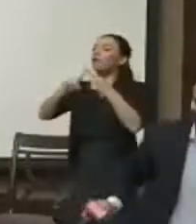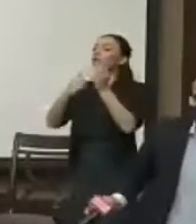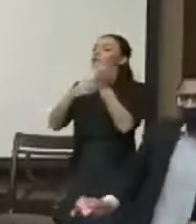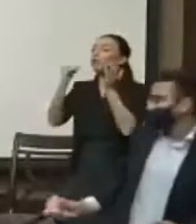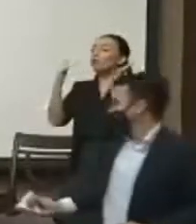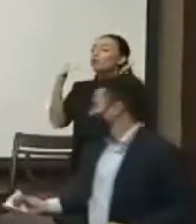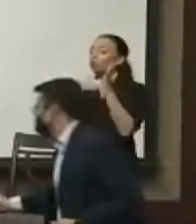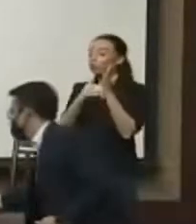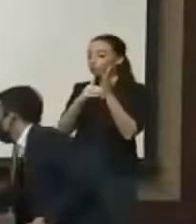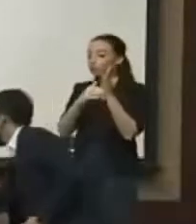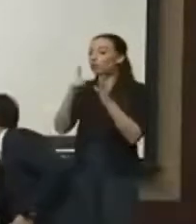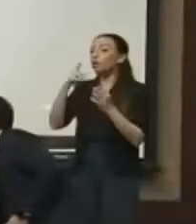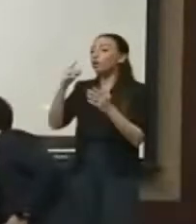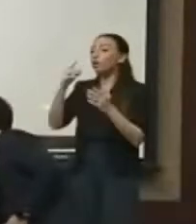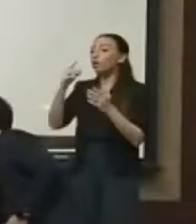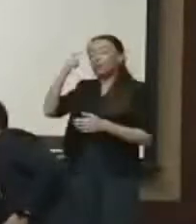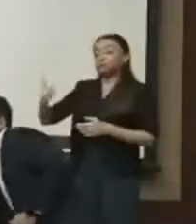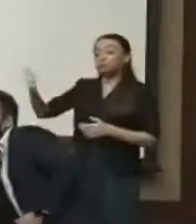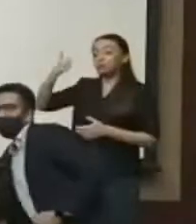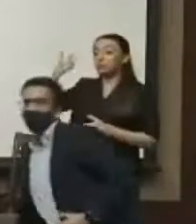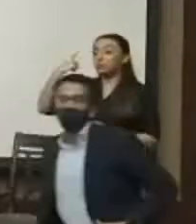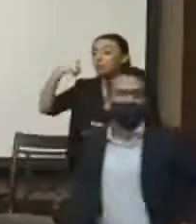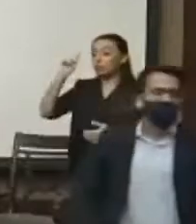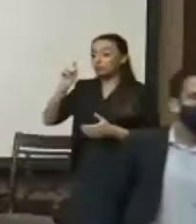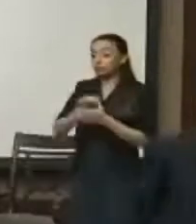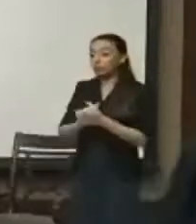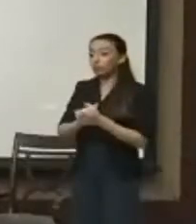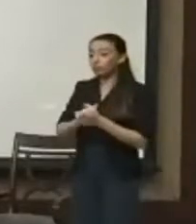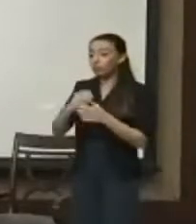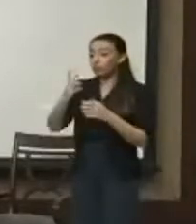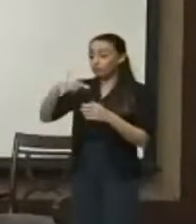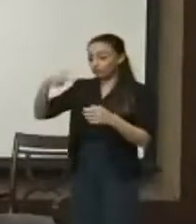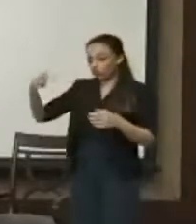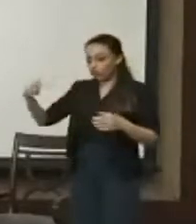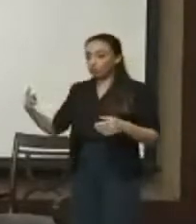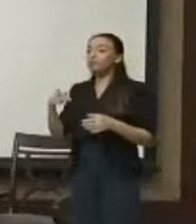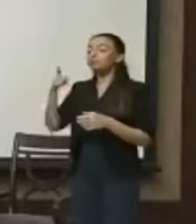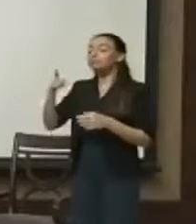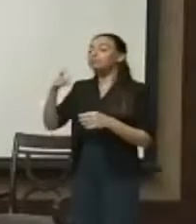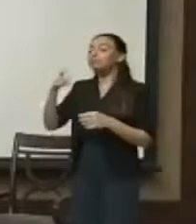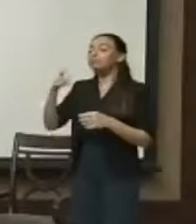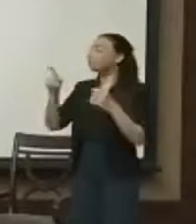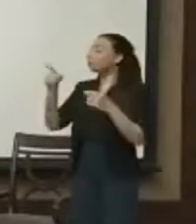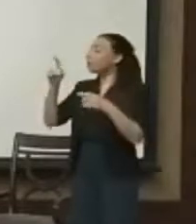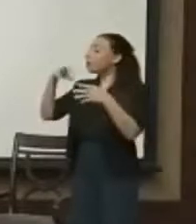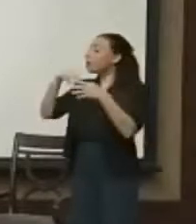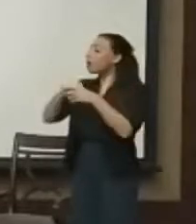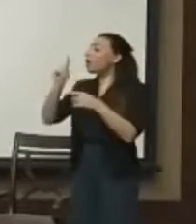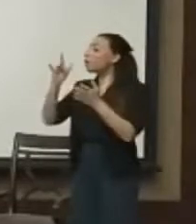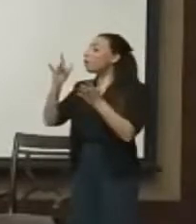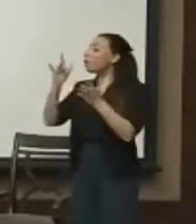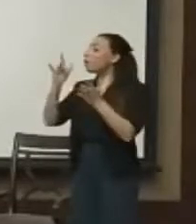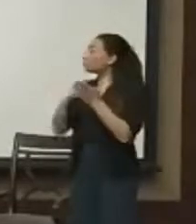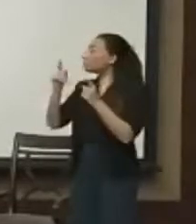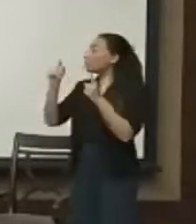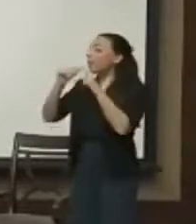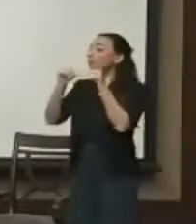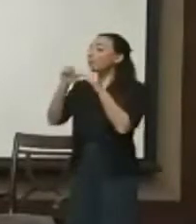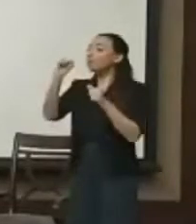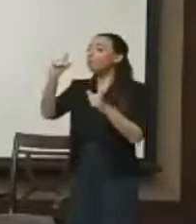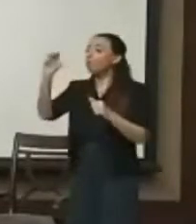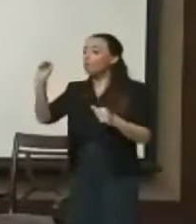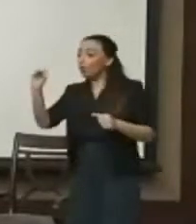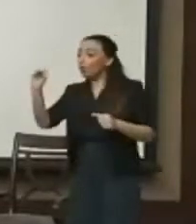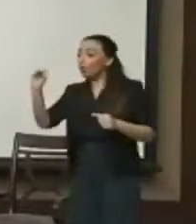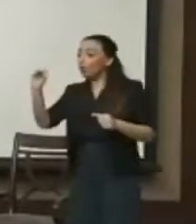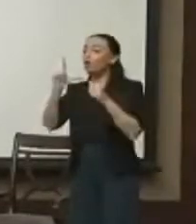President, Head of SAP Academy for Engineering, SAP SE. Based in Palo Alto, Feroz heads the